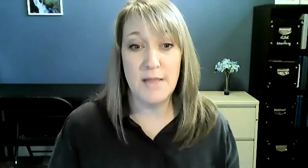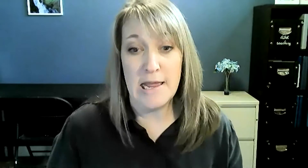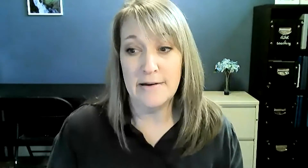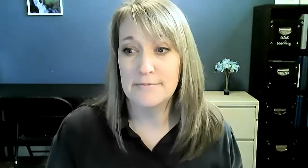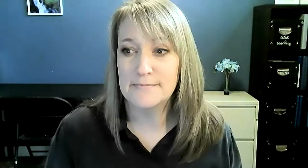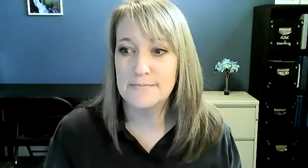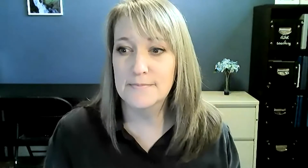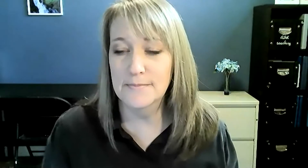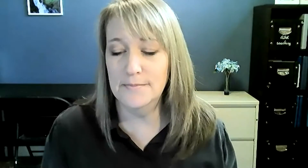line.